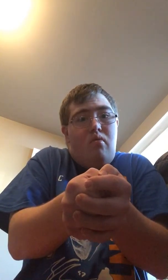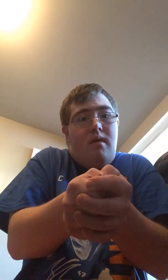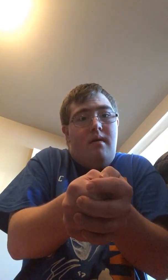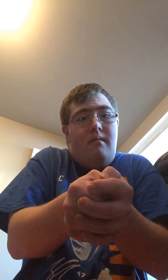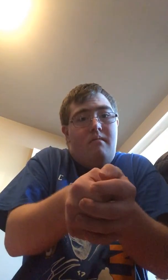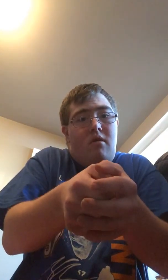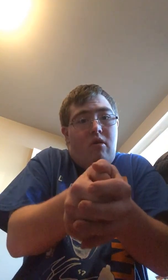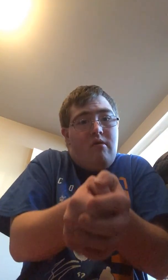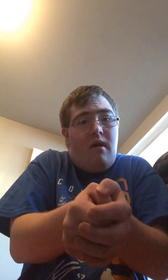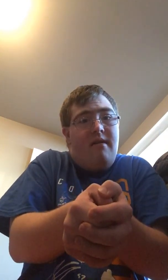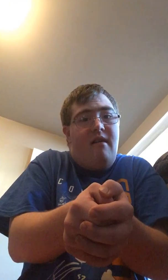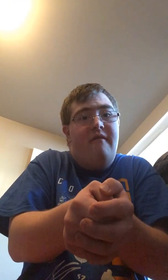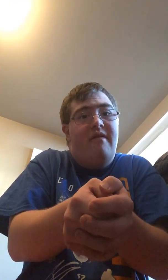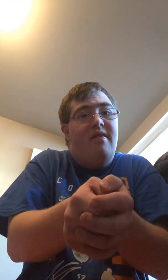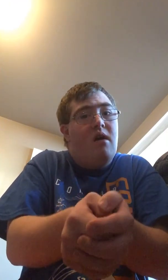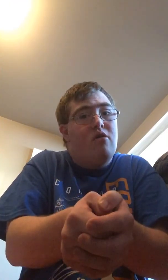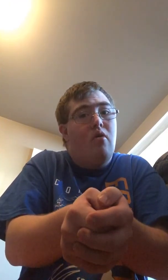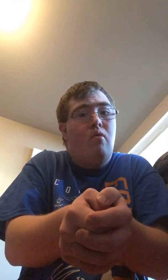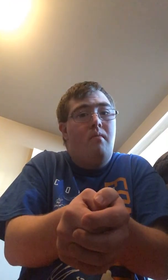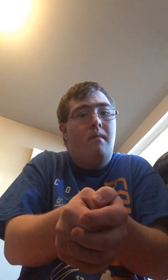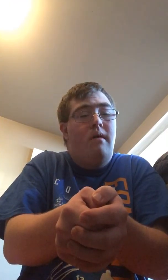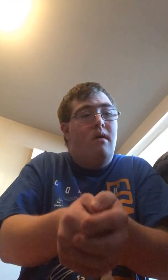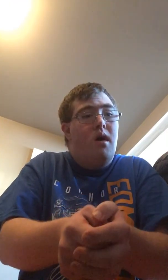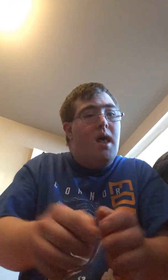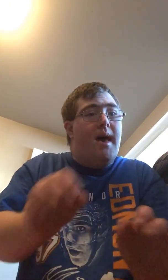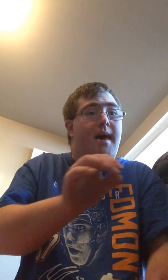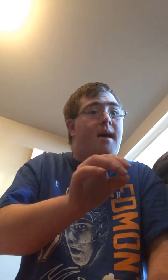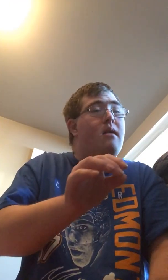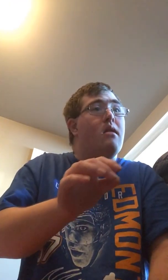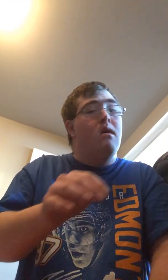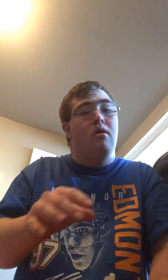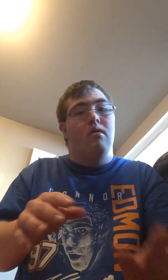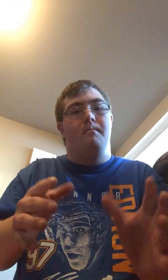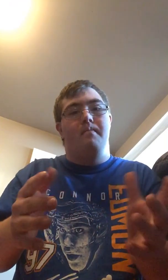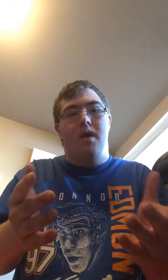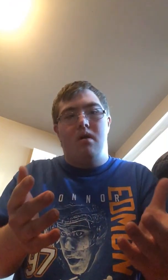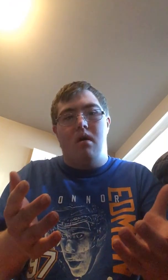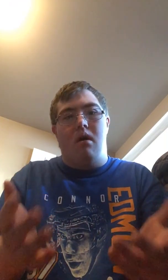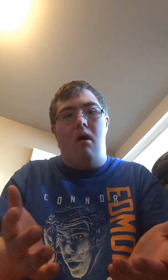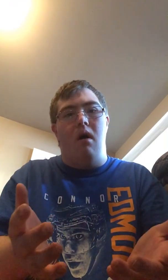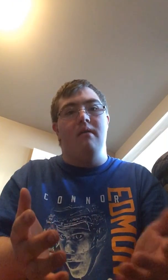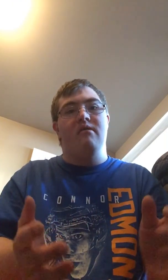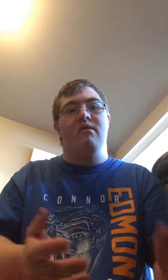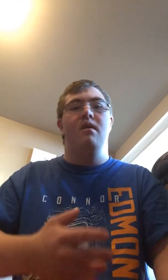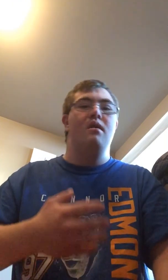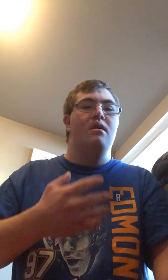close on itself and narrow, and could cause a